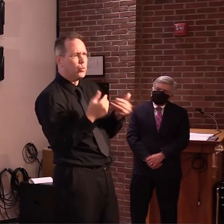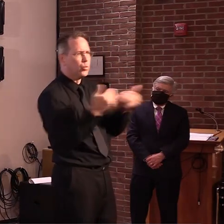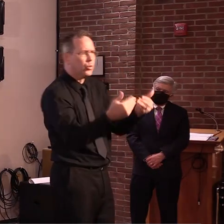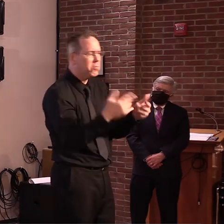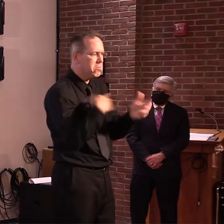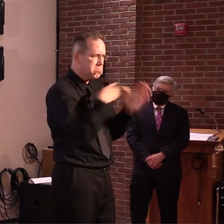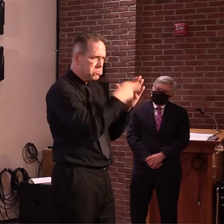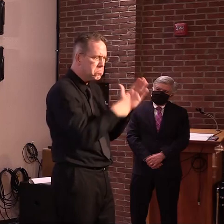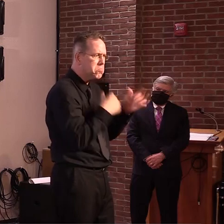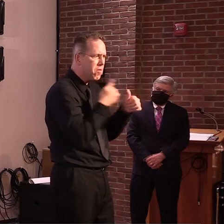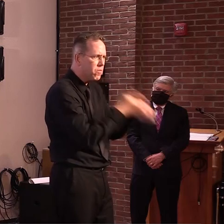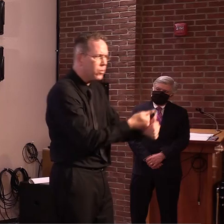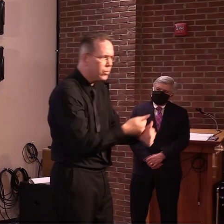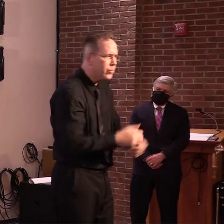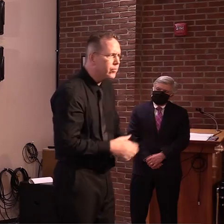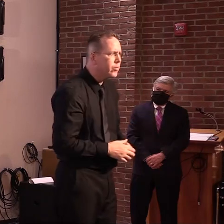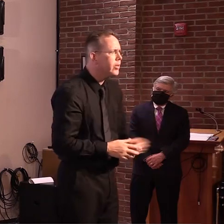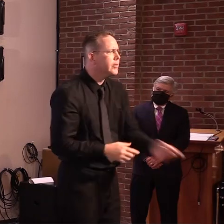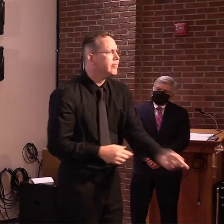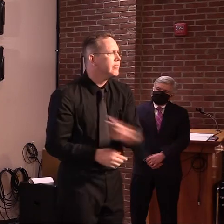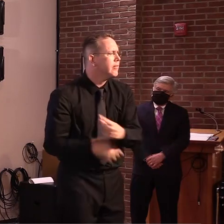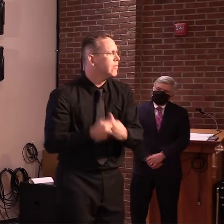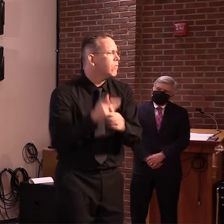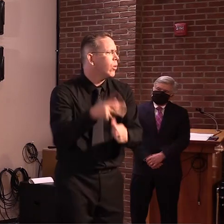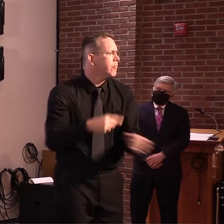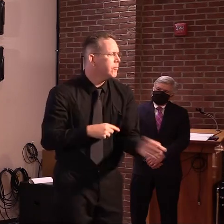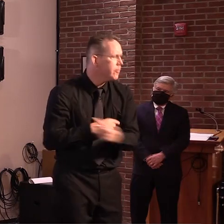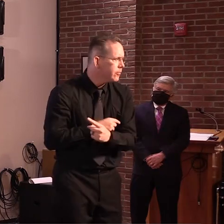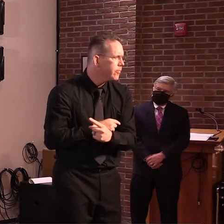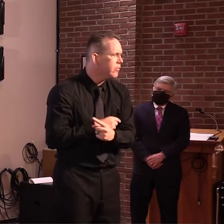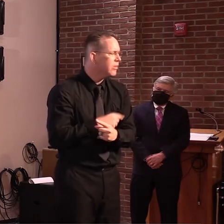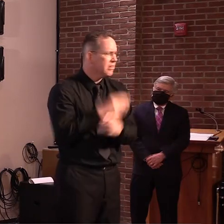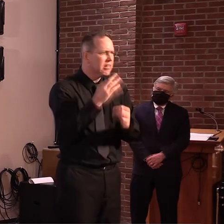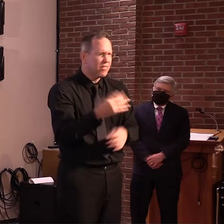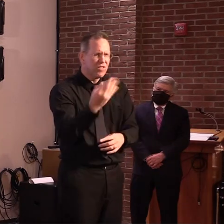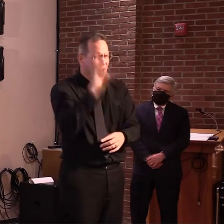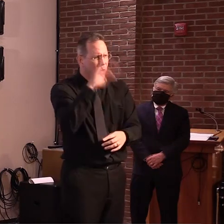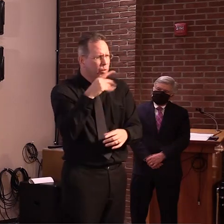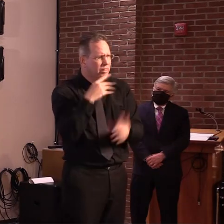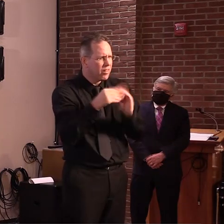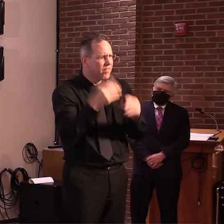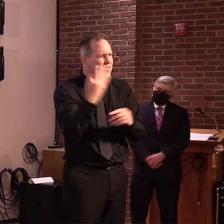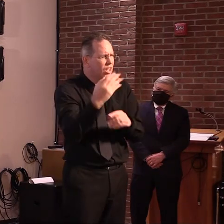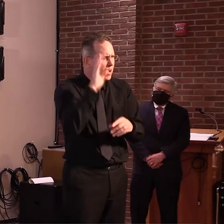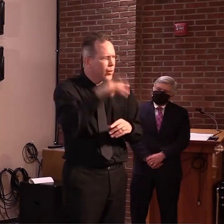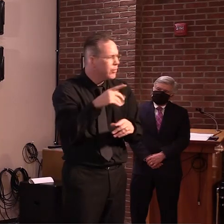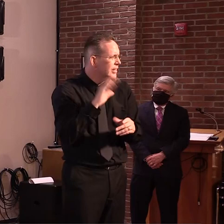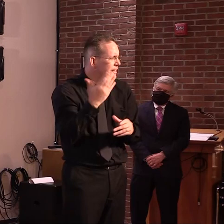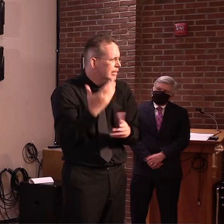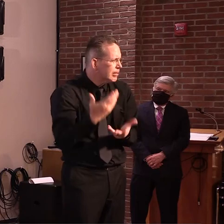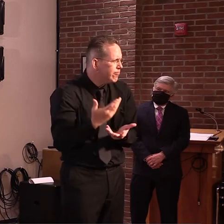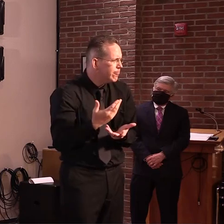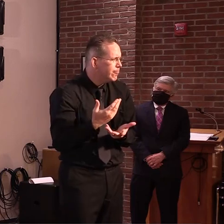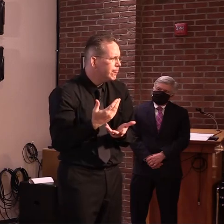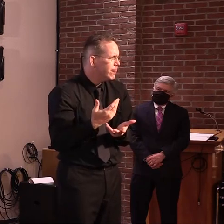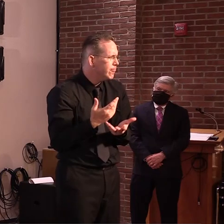I definitely will listen in on Friday, but it seems like a very important number, and I just wonder,